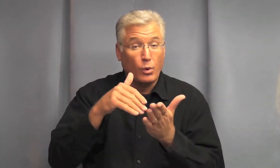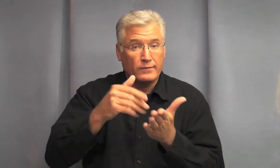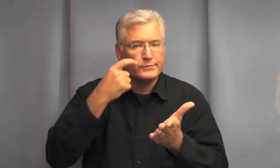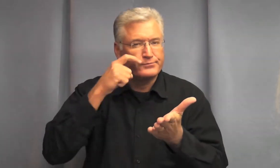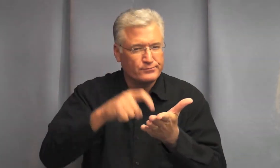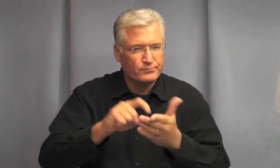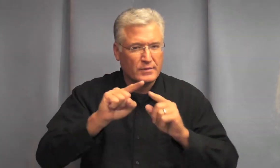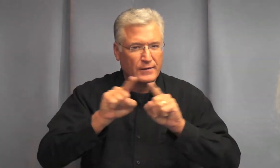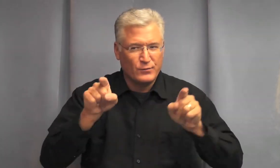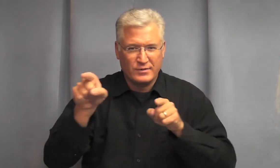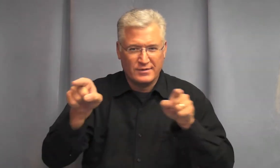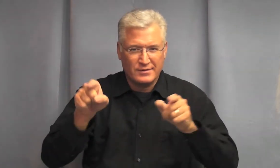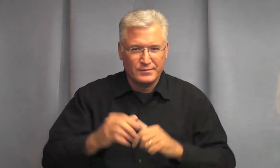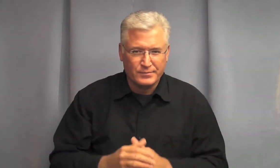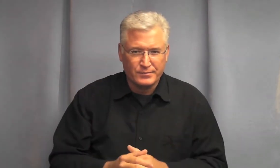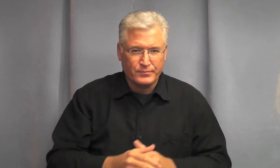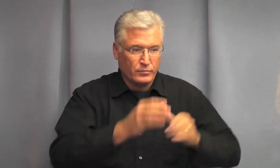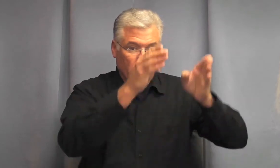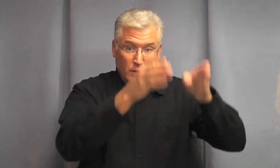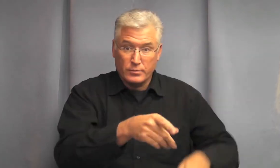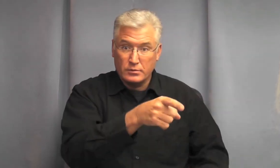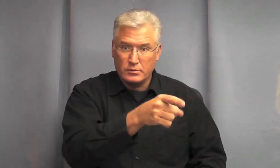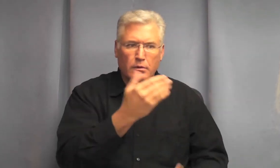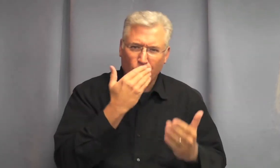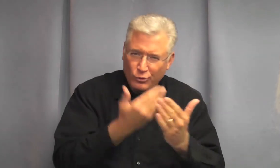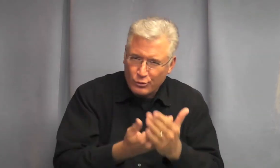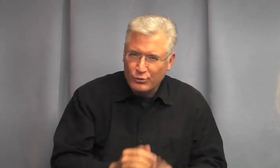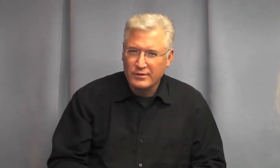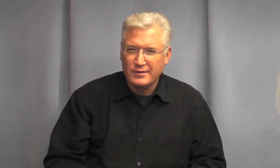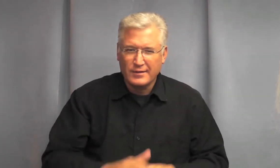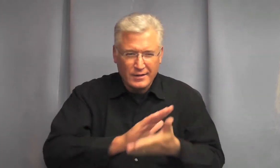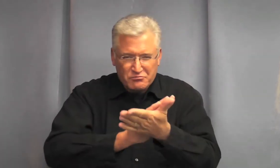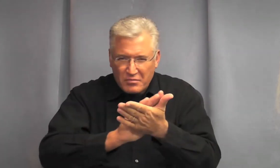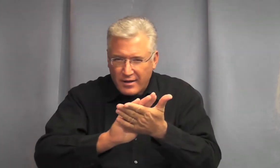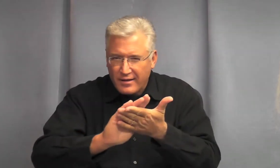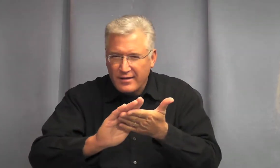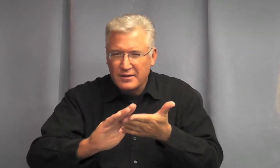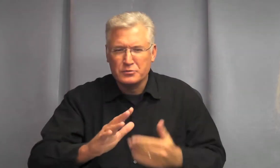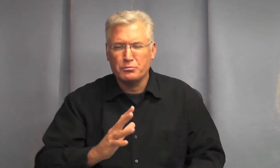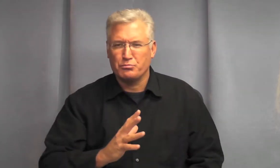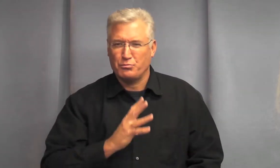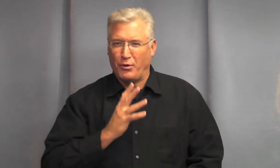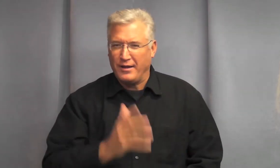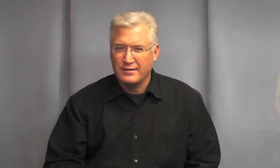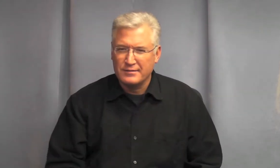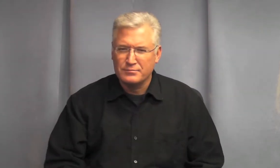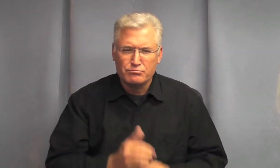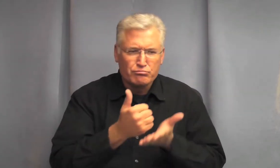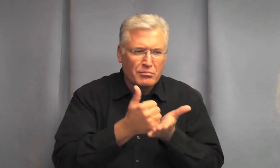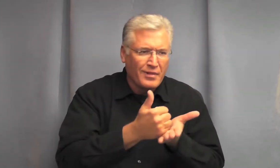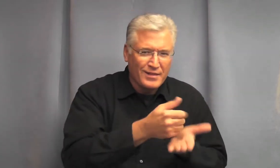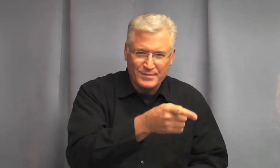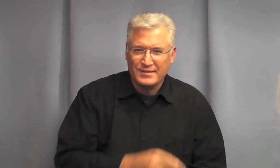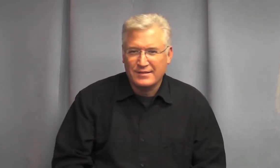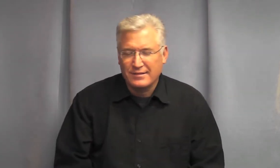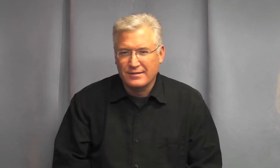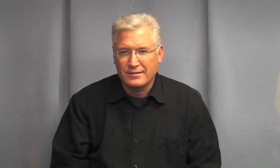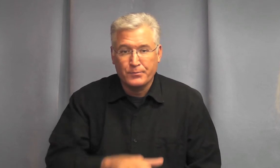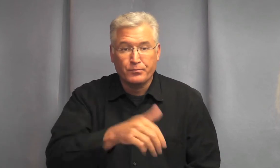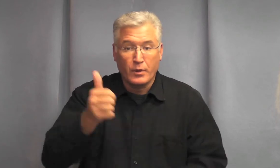Hello. I've often noticed there's two different kinds of people. The first one is good and nice and polite and